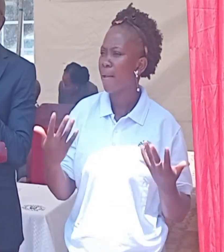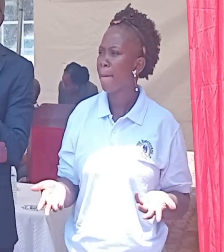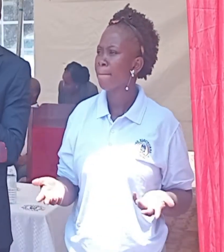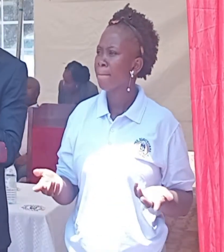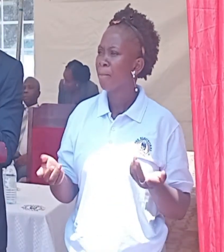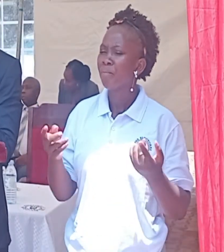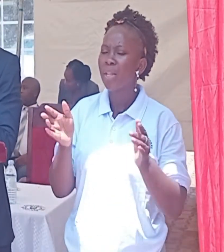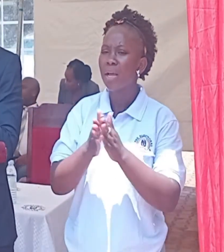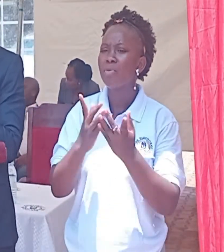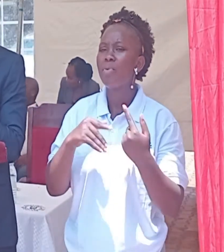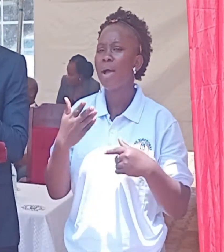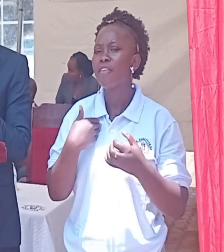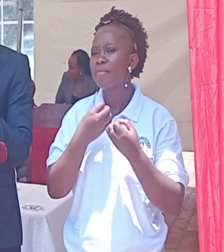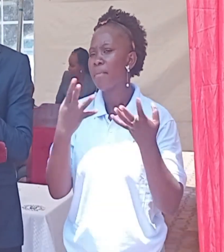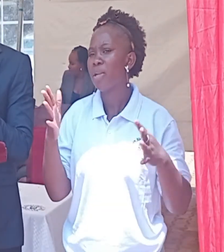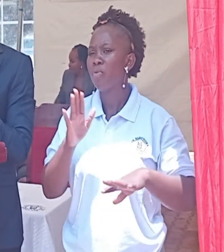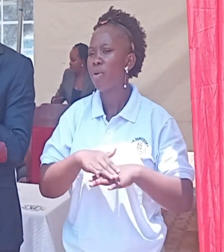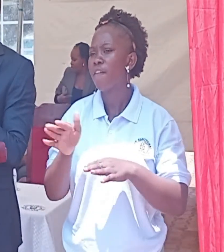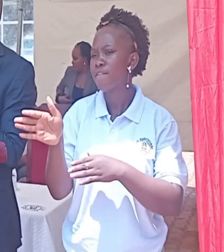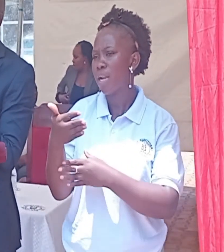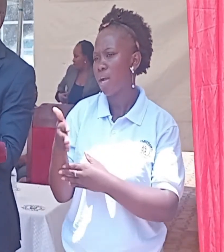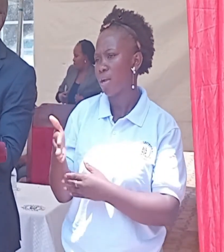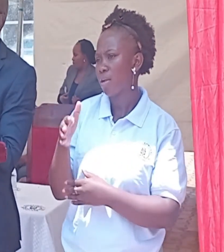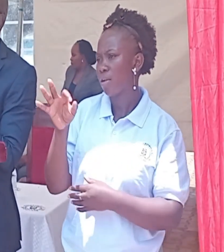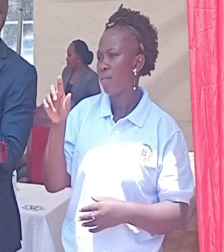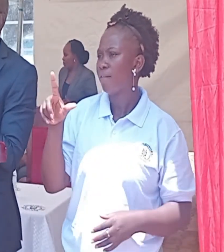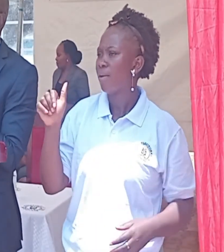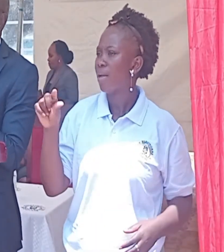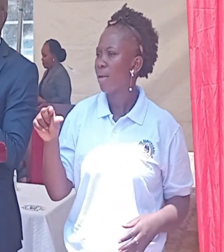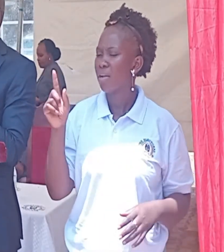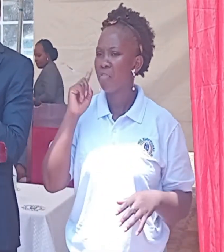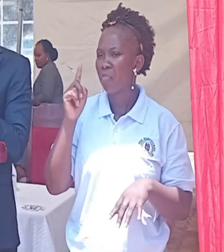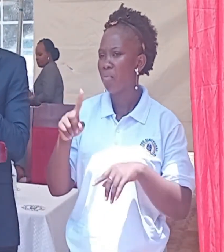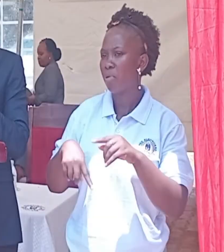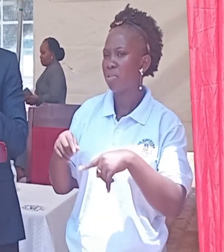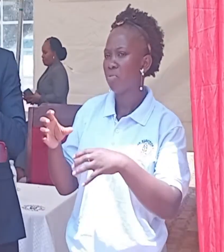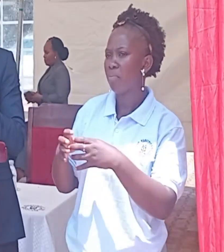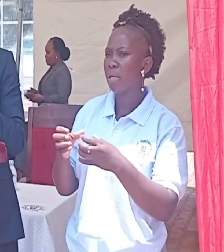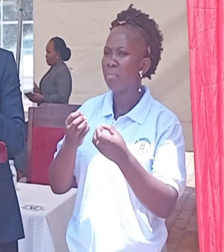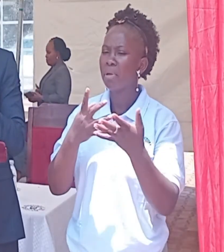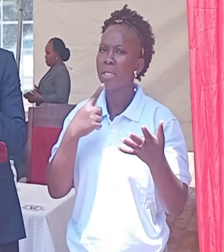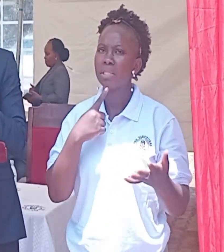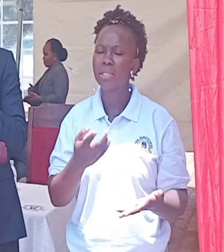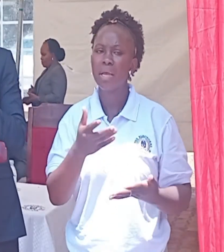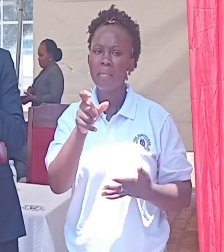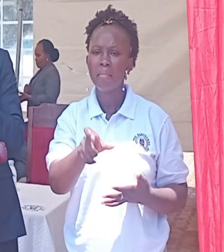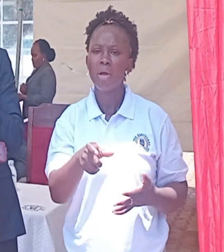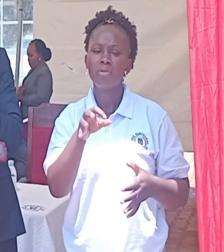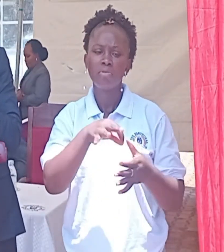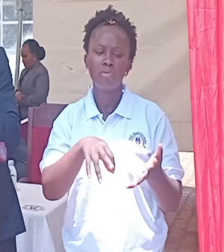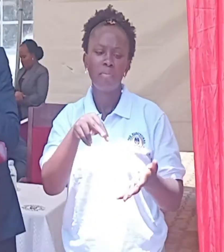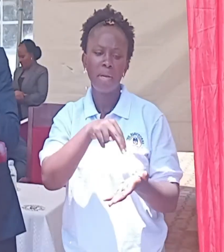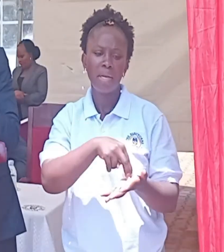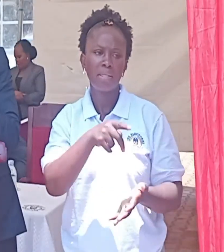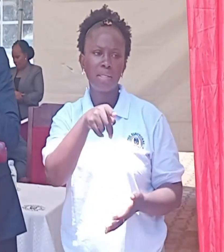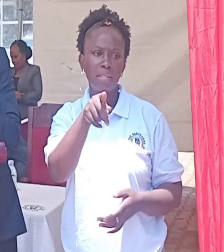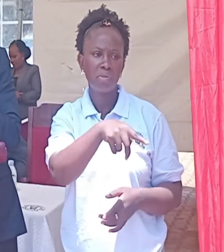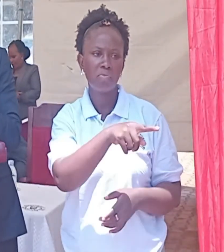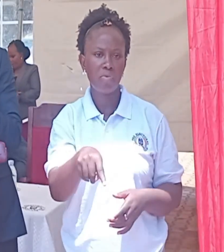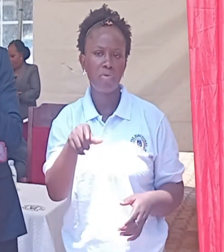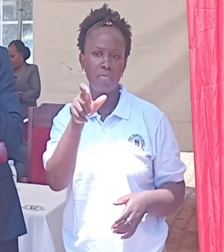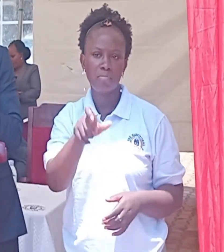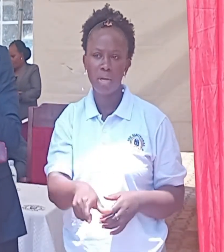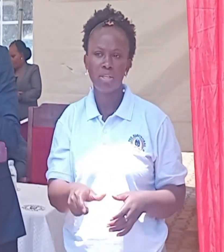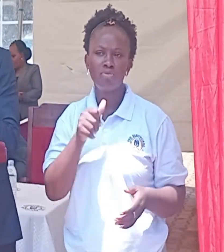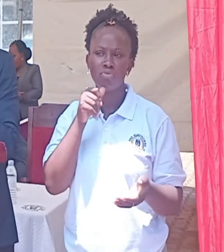and we have many on the flag, by the way, those are many, that the person who was nominated is the wrong,